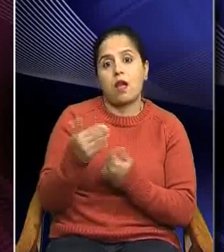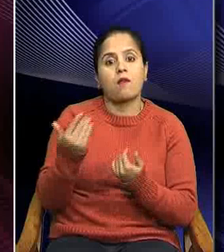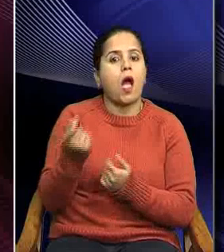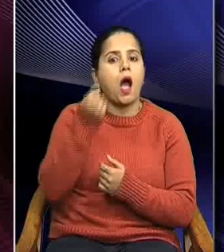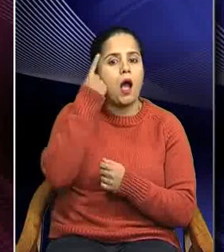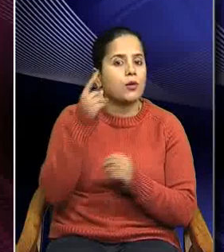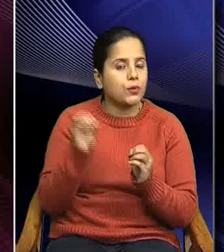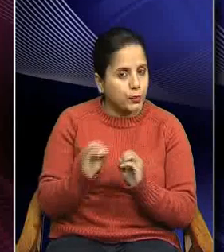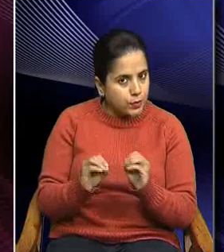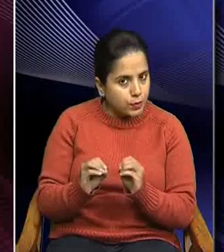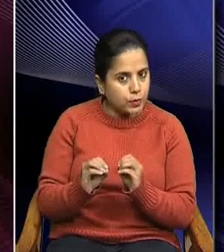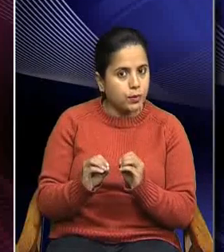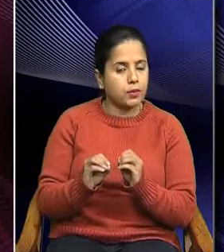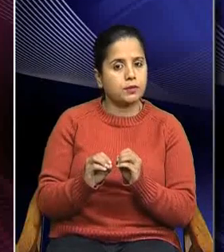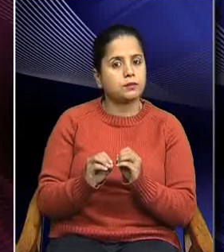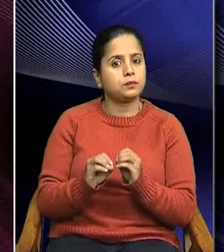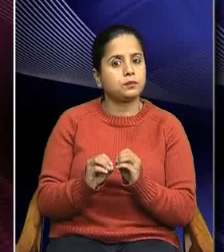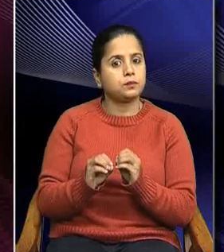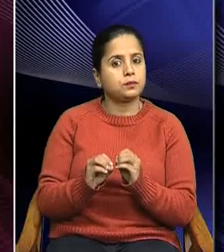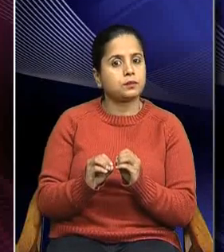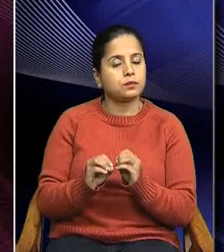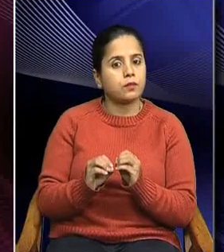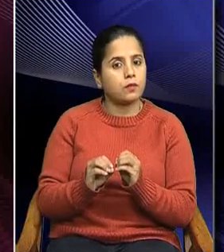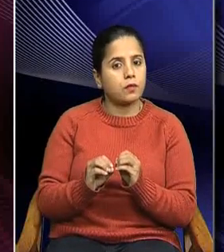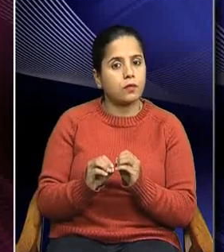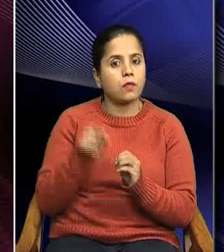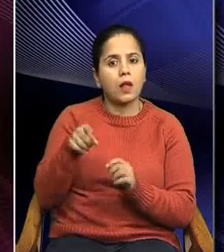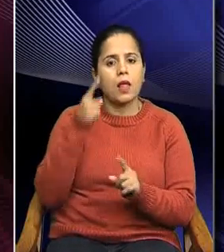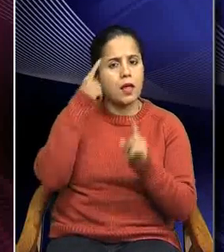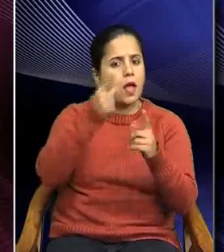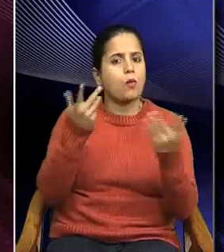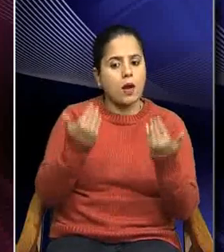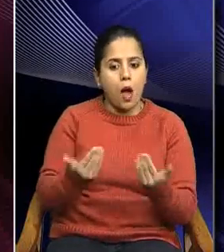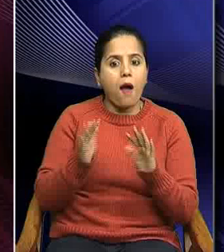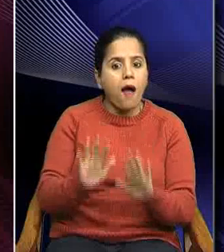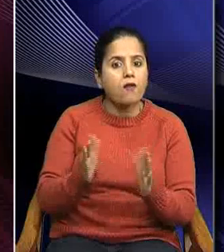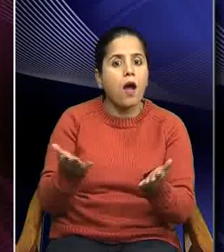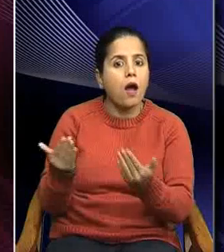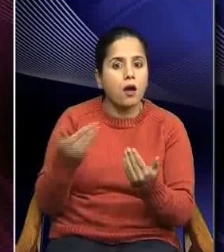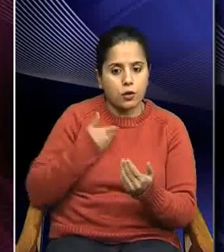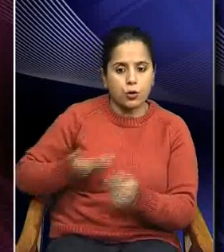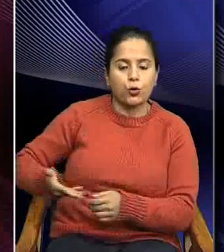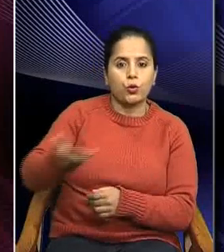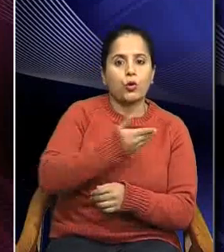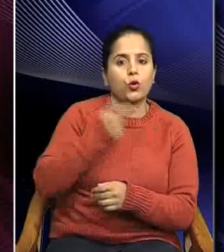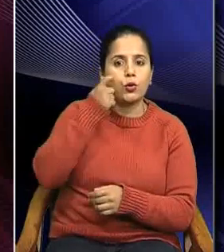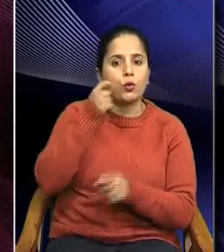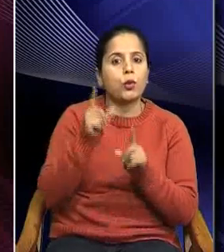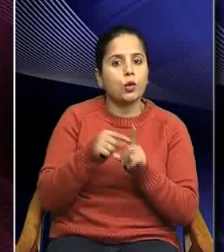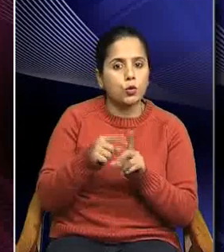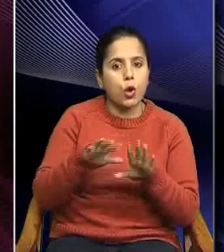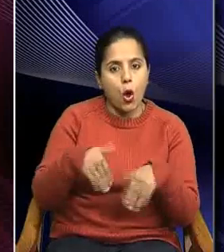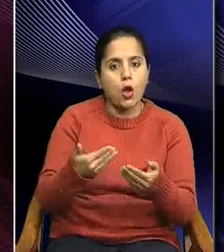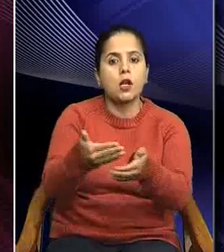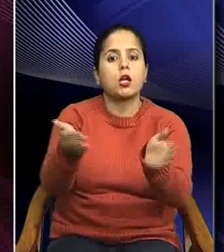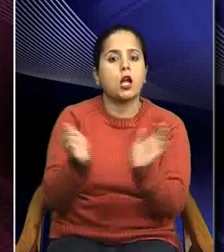understood the purpose of existence the way we humans do, or a particular community